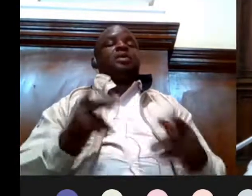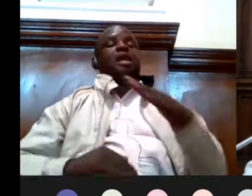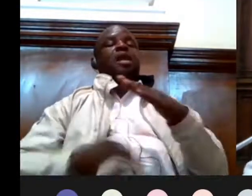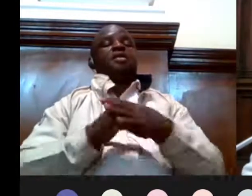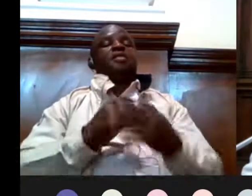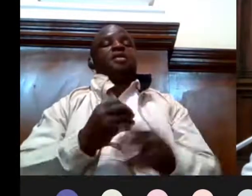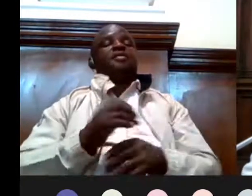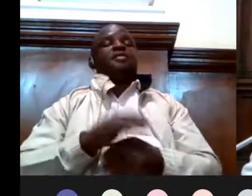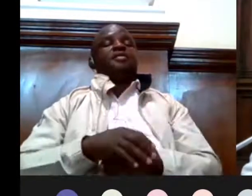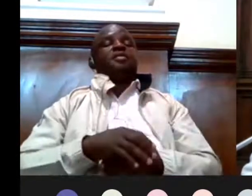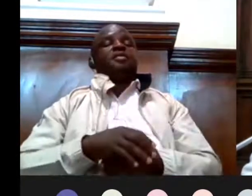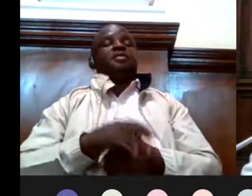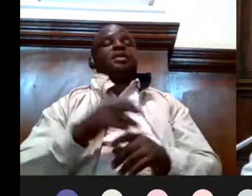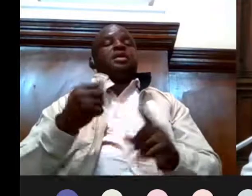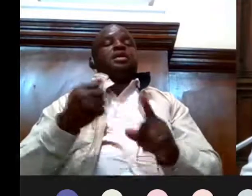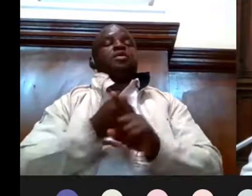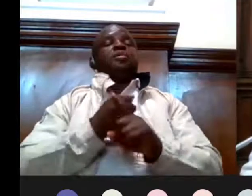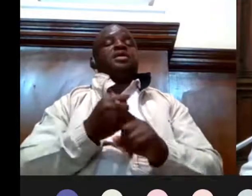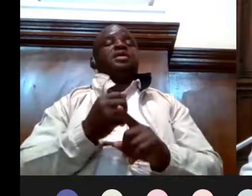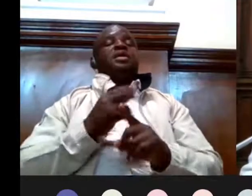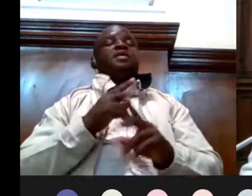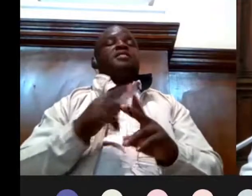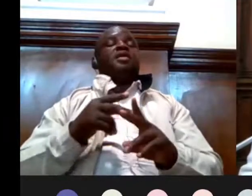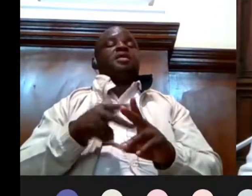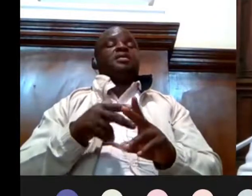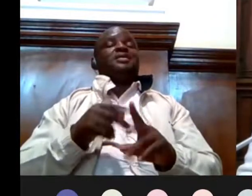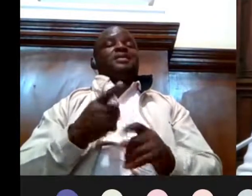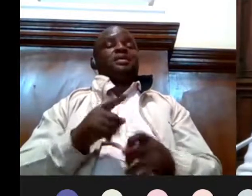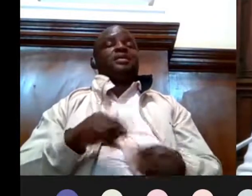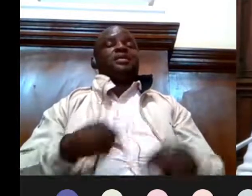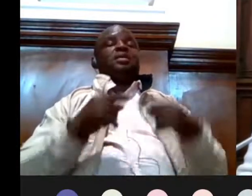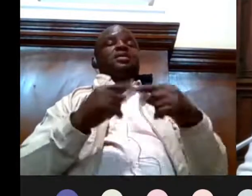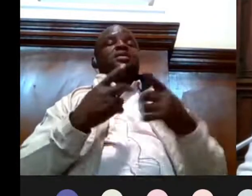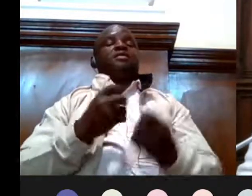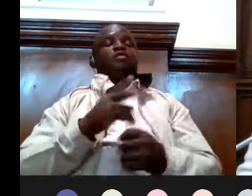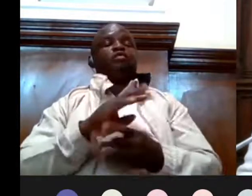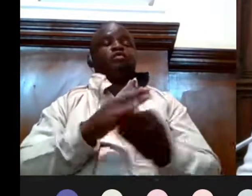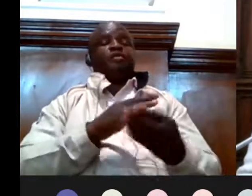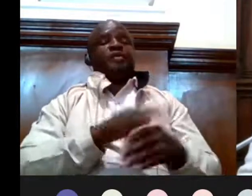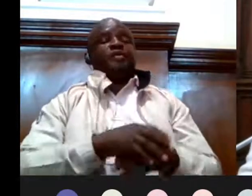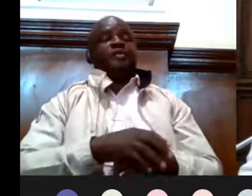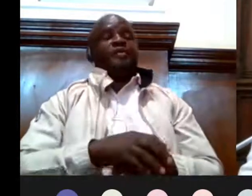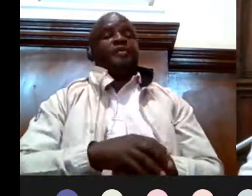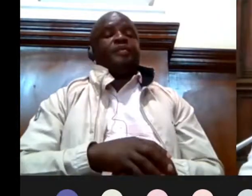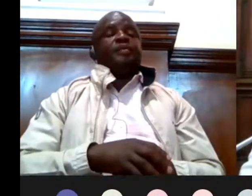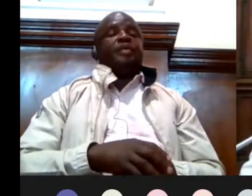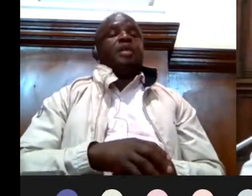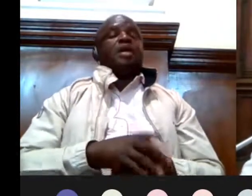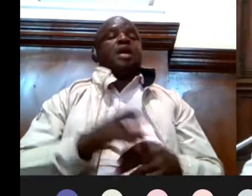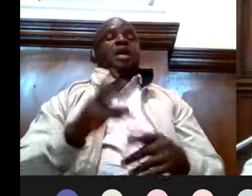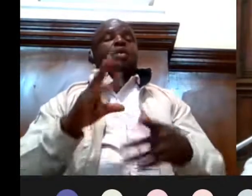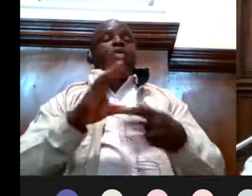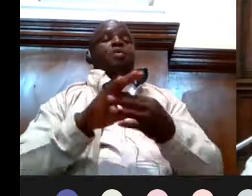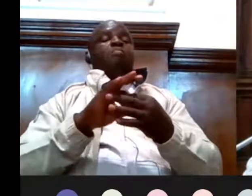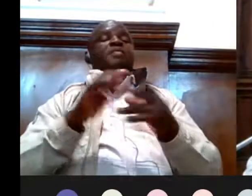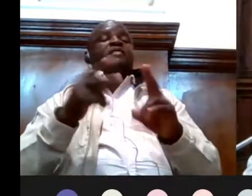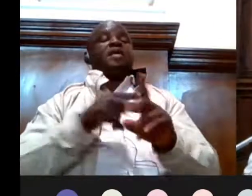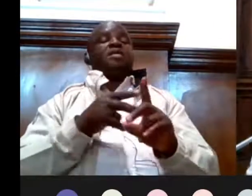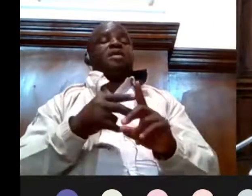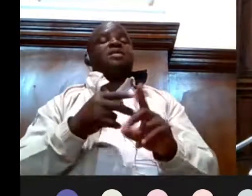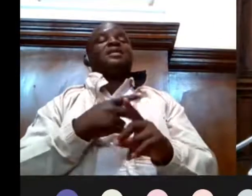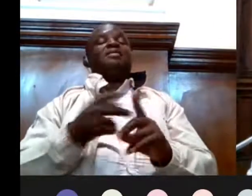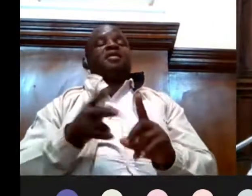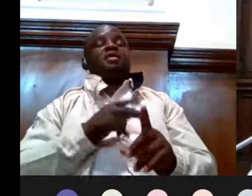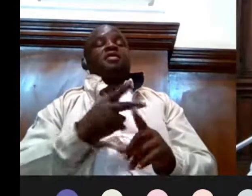and abuse is a prevalent and life-threatening social problem facing our society. Domestic violence has a